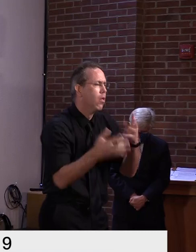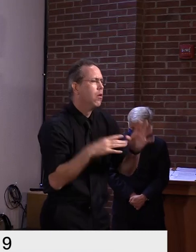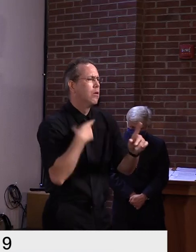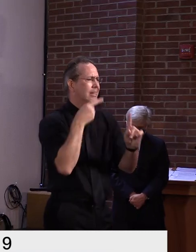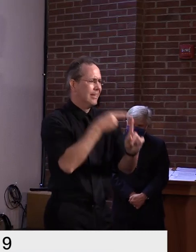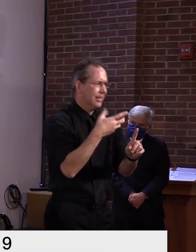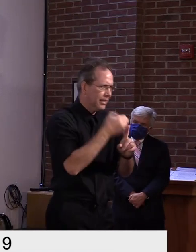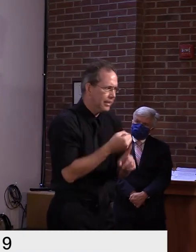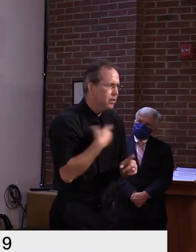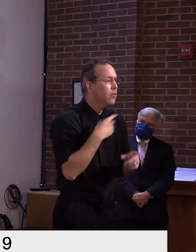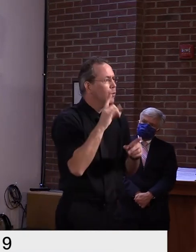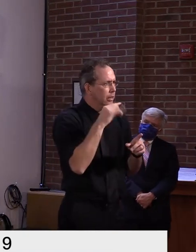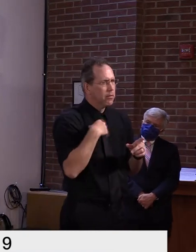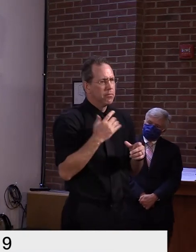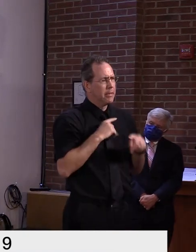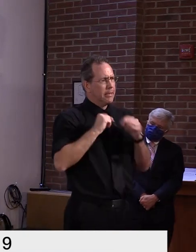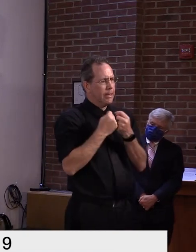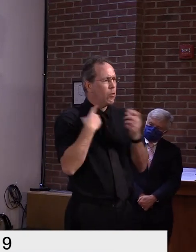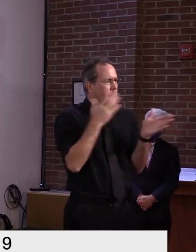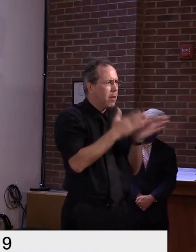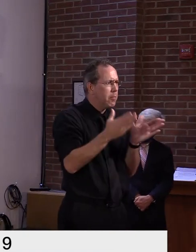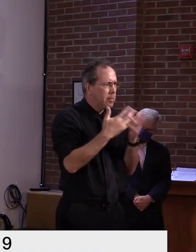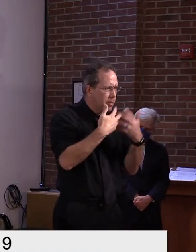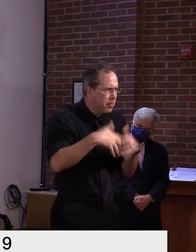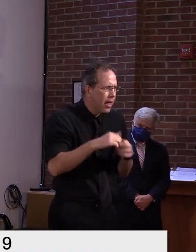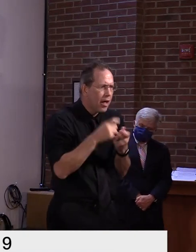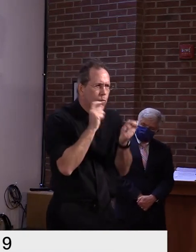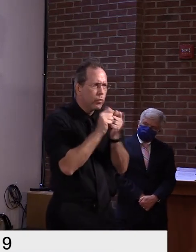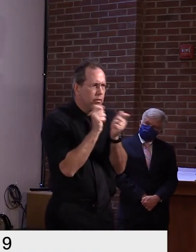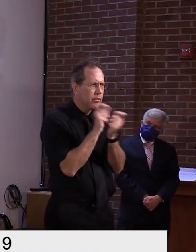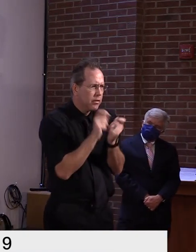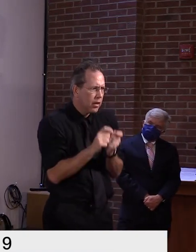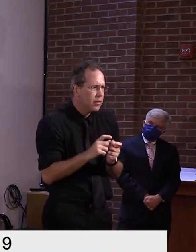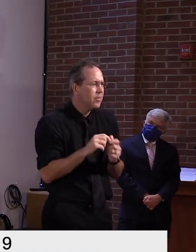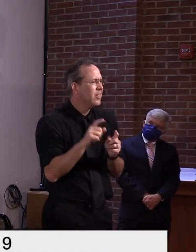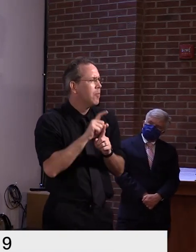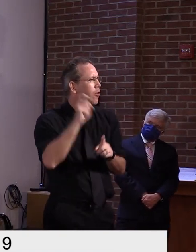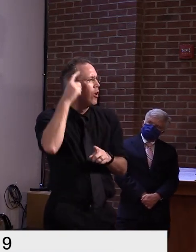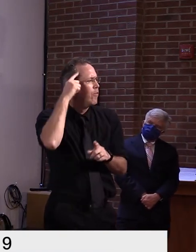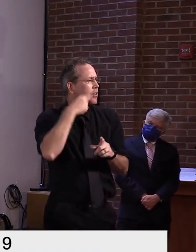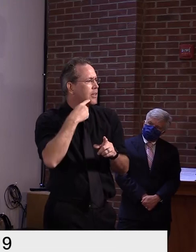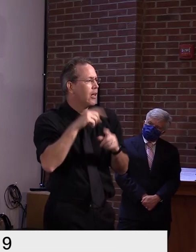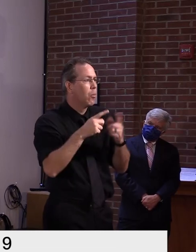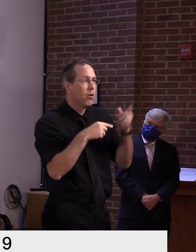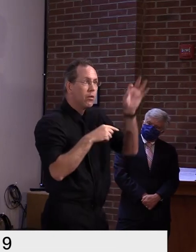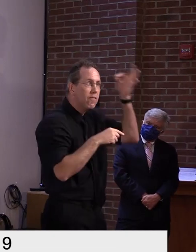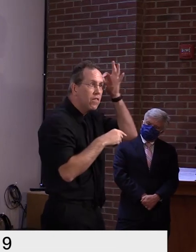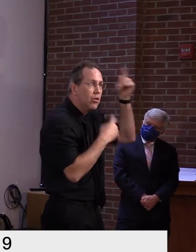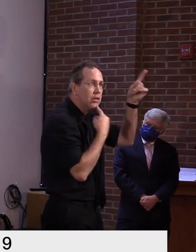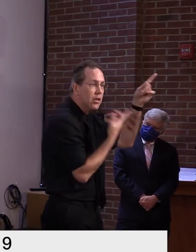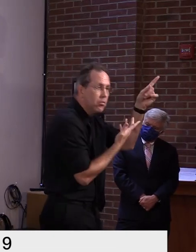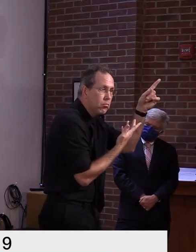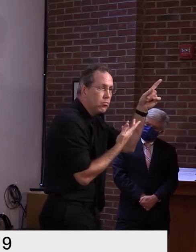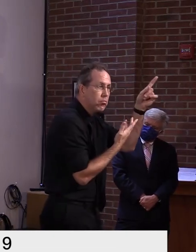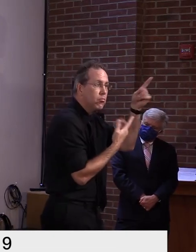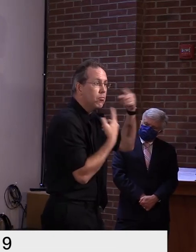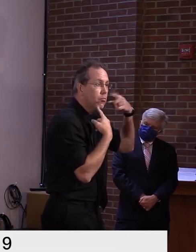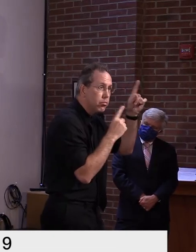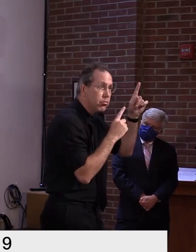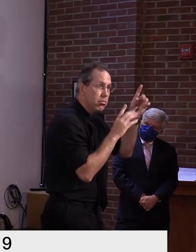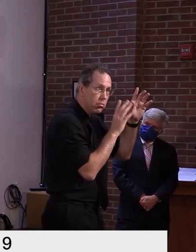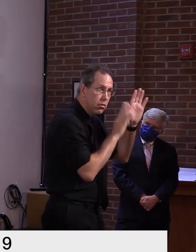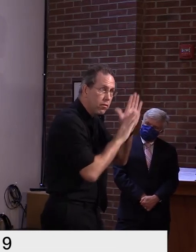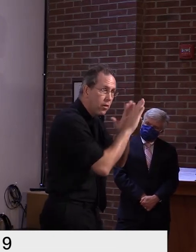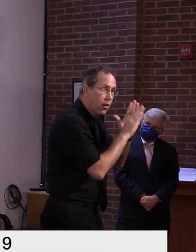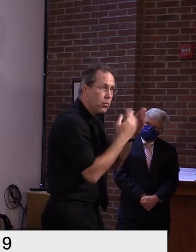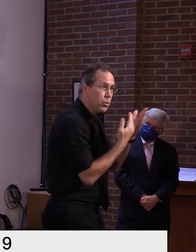as the governor stated, much will be directed by the federal government in terms of distribution to states. And states will see